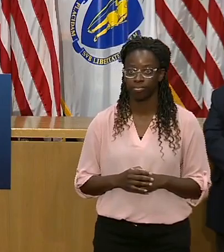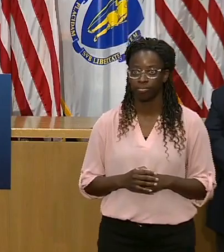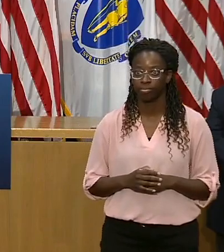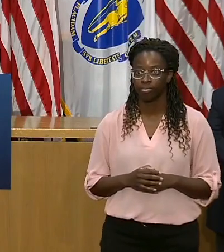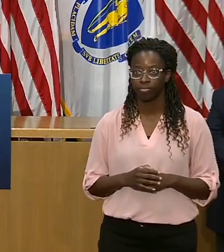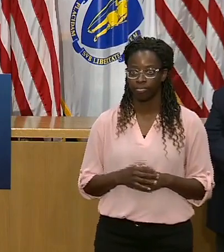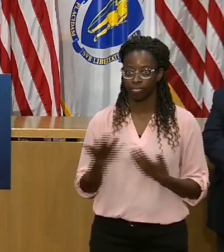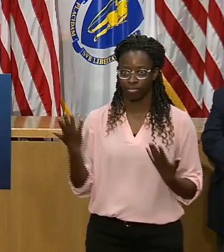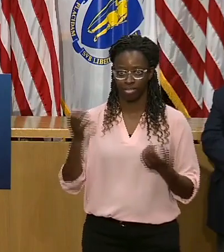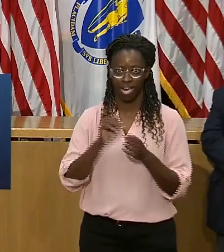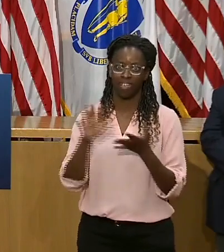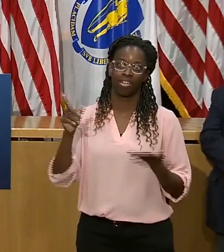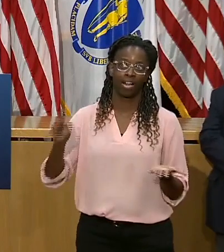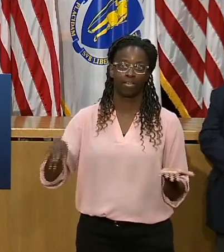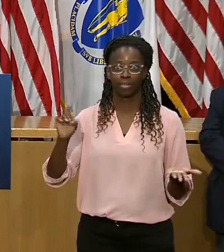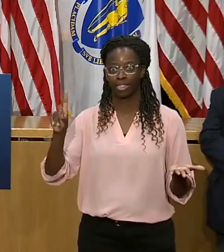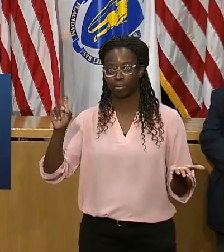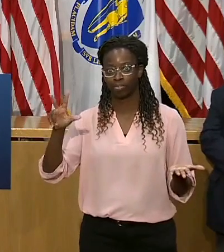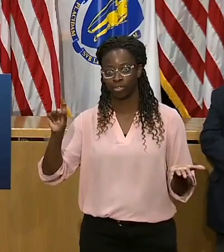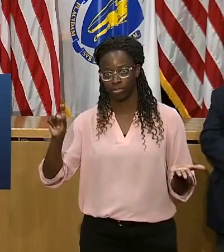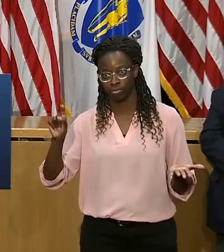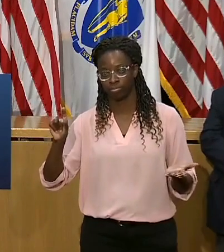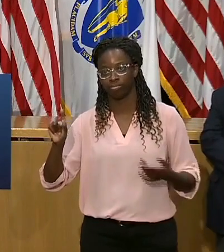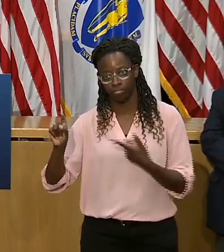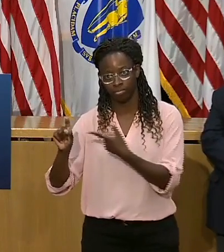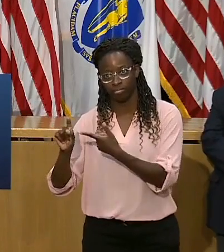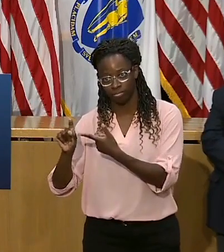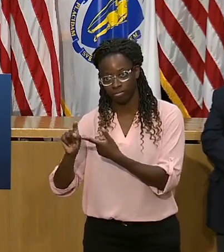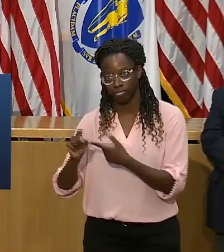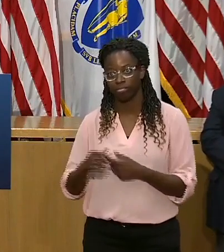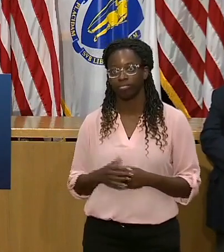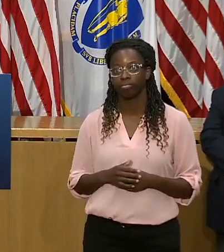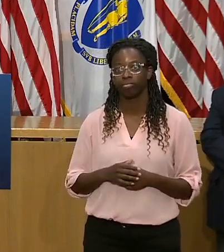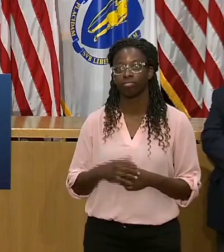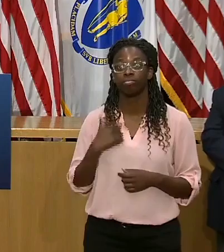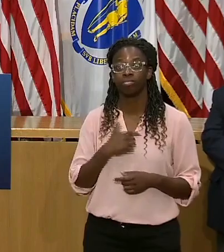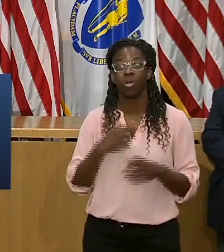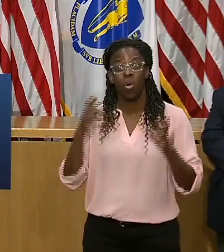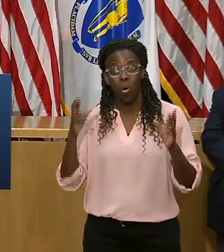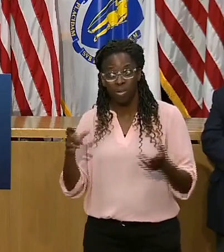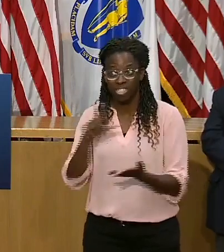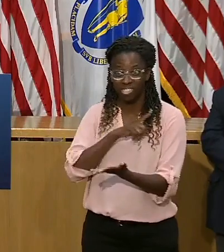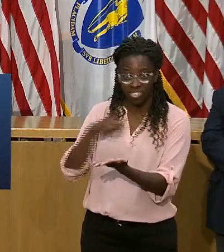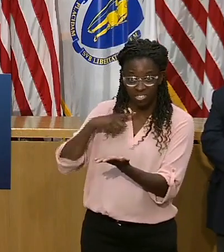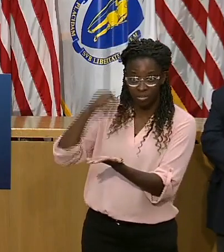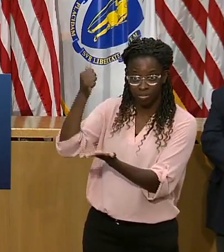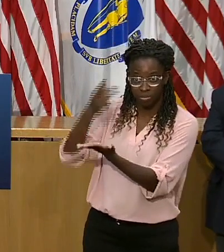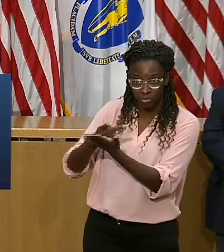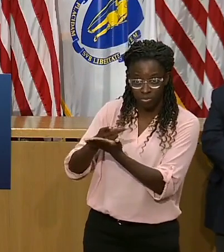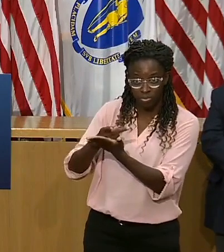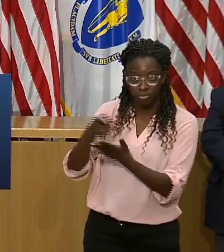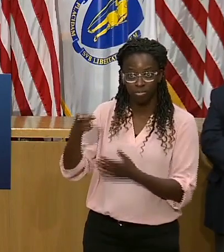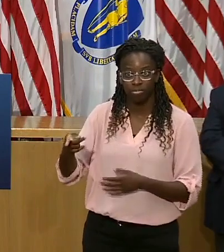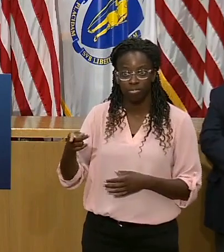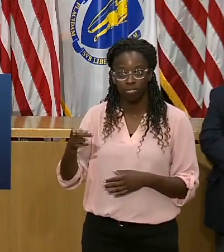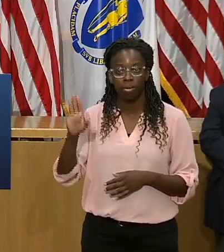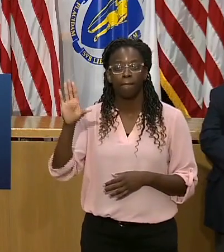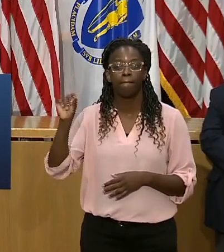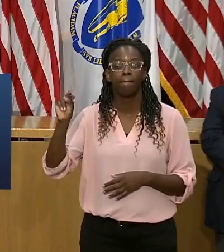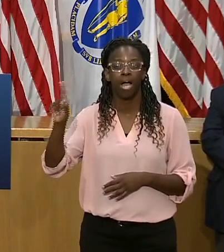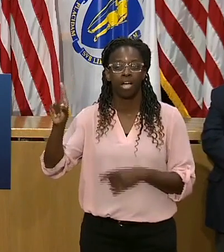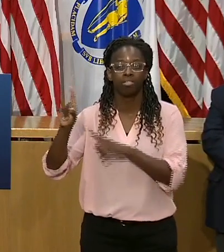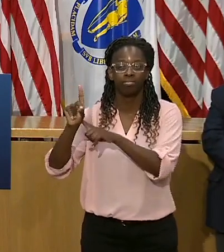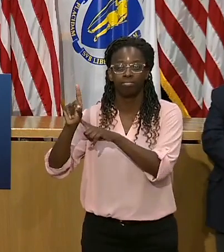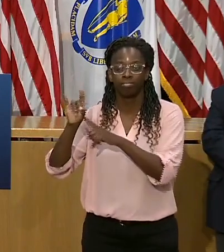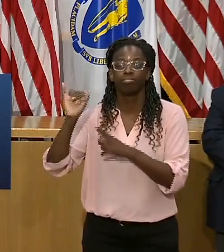the $275 million bond bill, which we can put to work as well, which would be on top of what we're talking about. And does that also include the